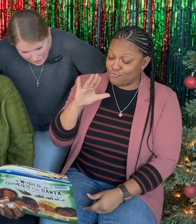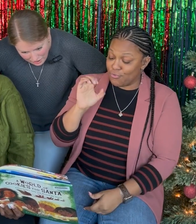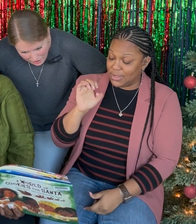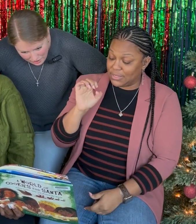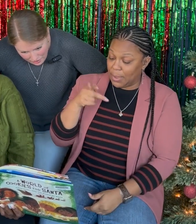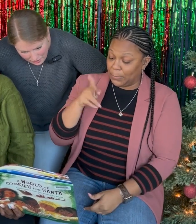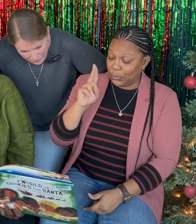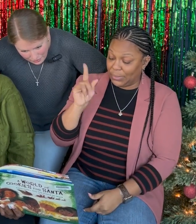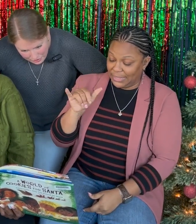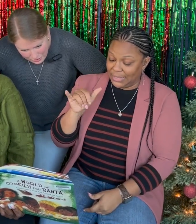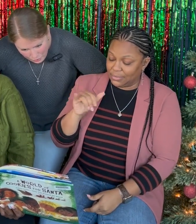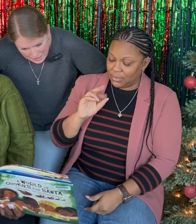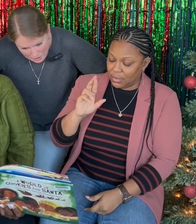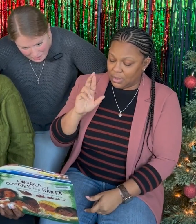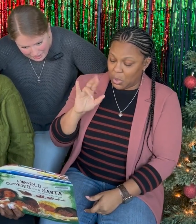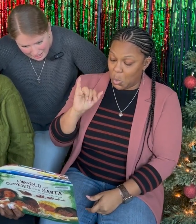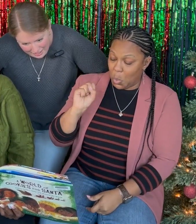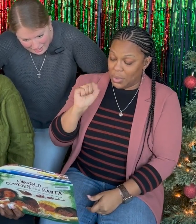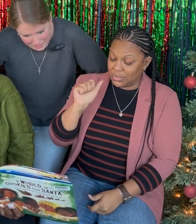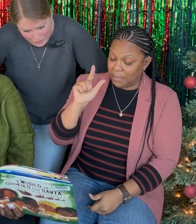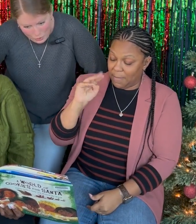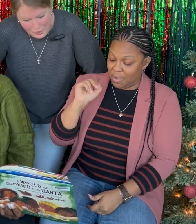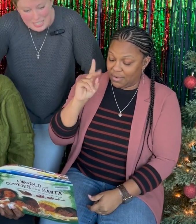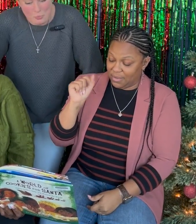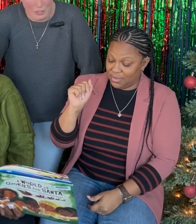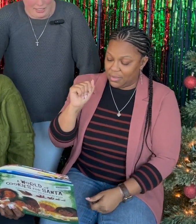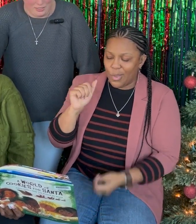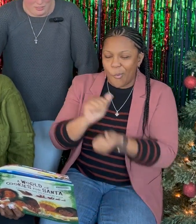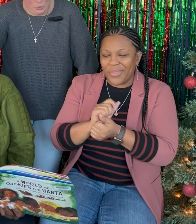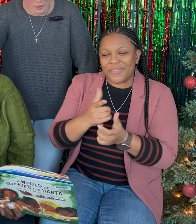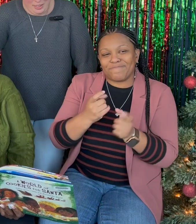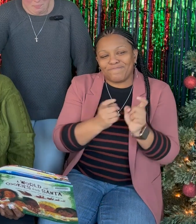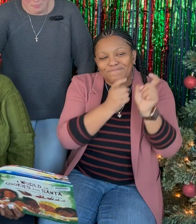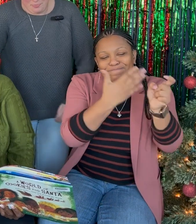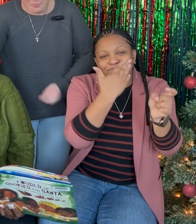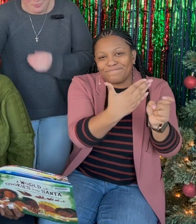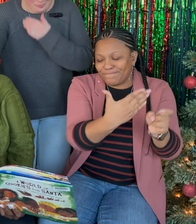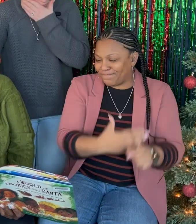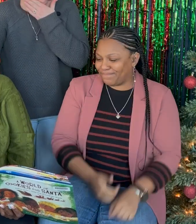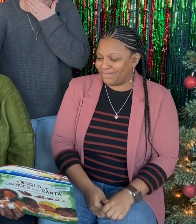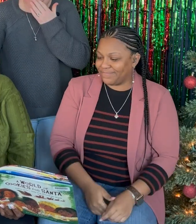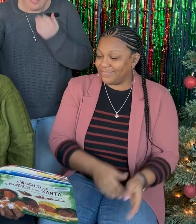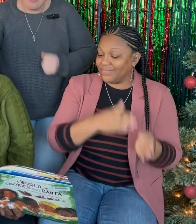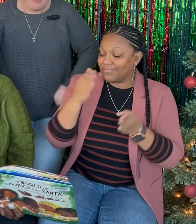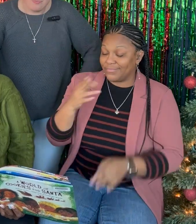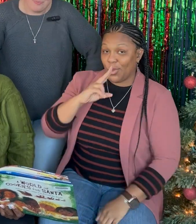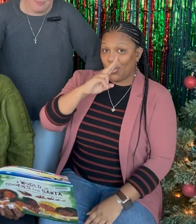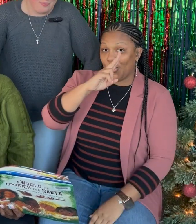sharing the risamalade, or rice pudding, with him.